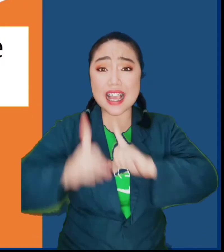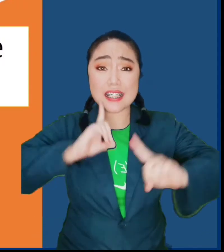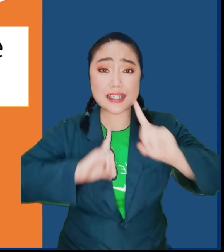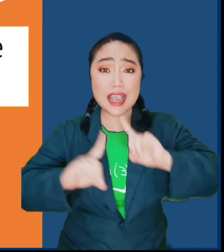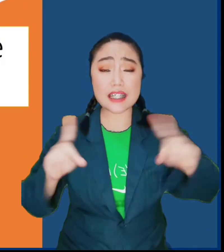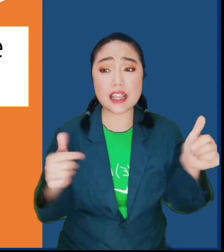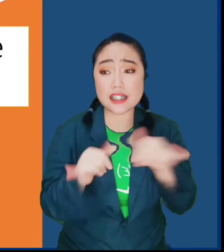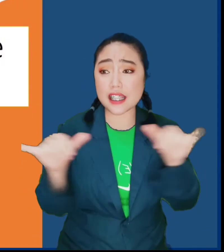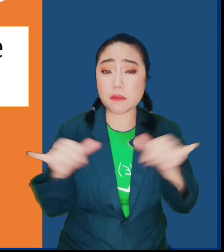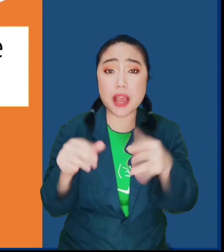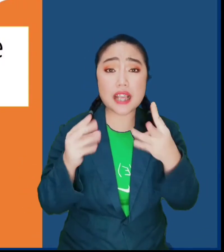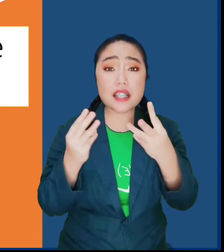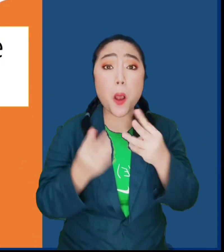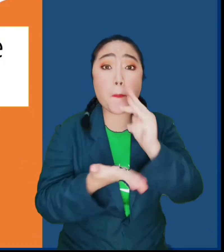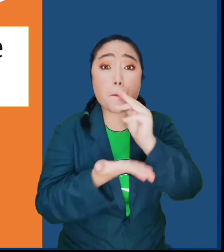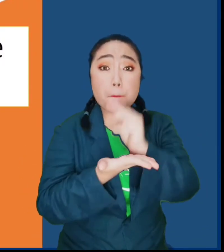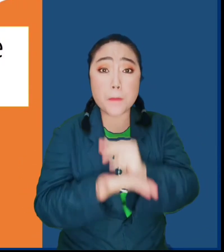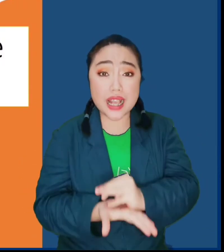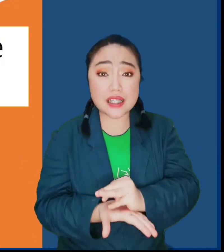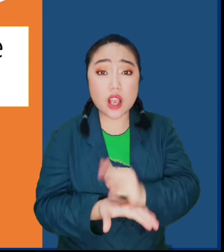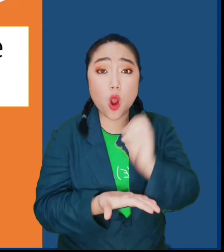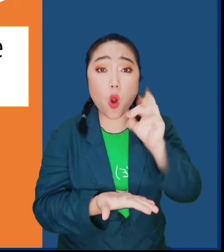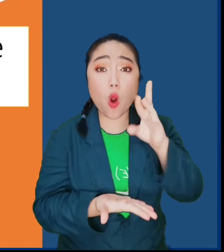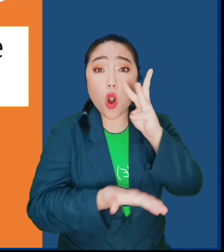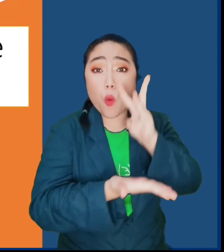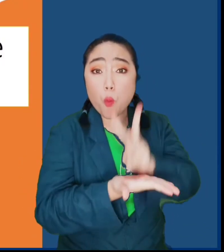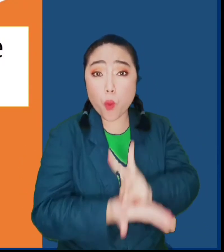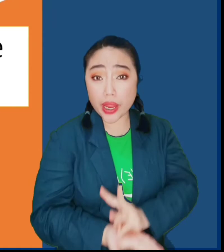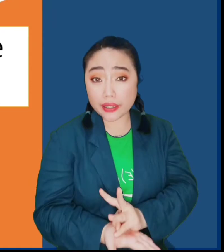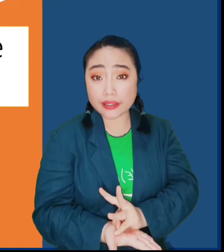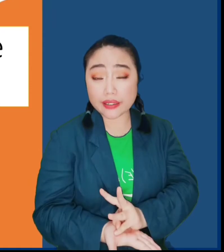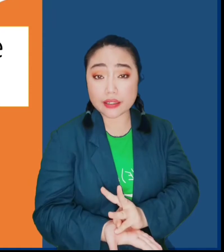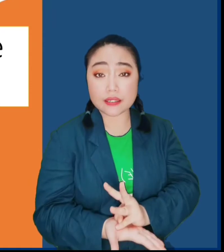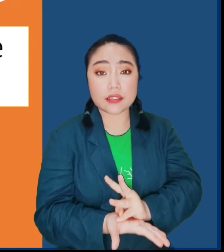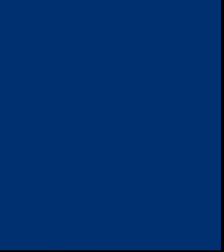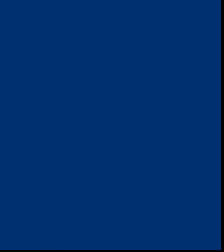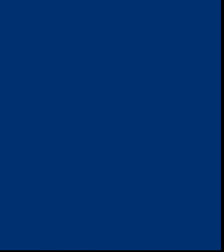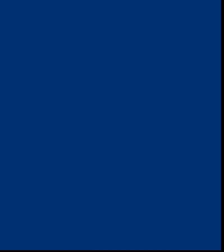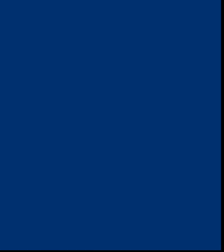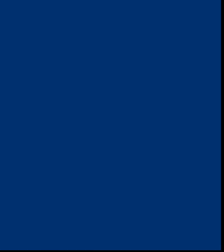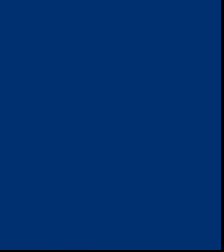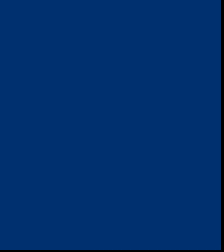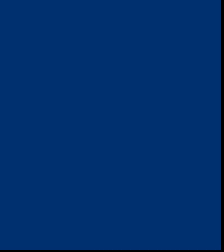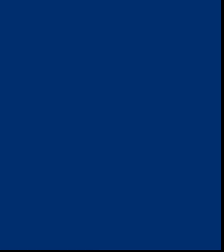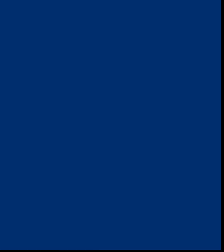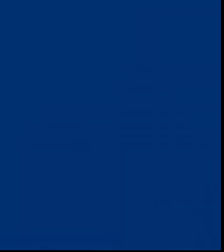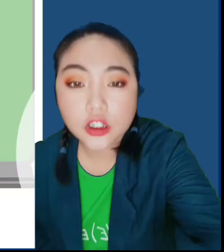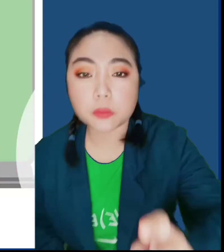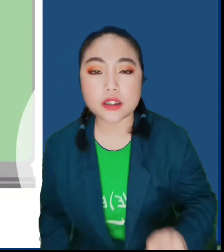Inertia is signed like mass or weight.